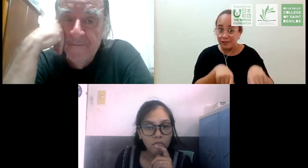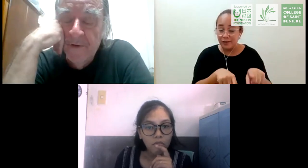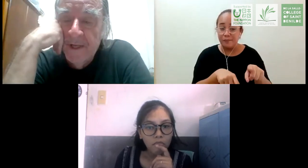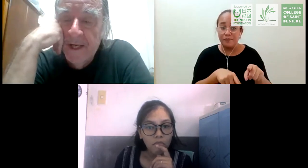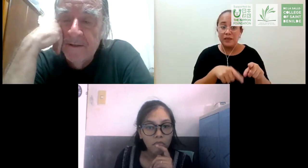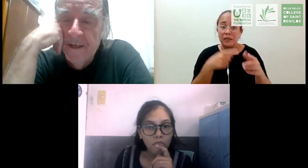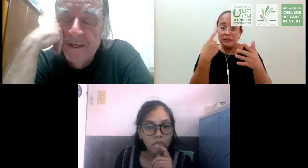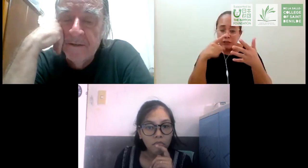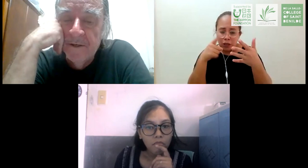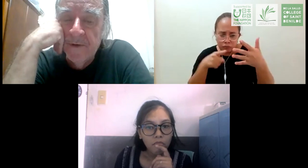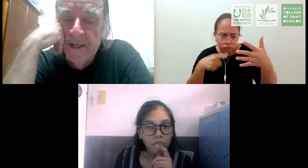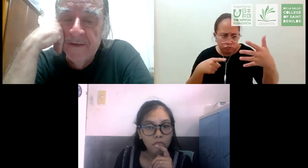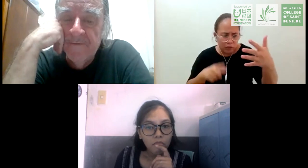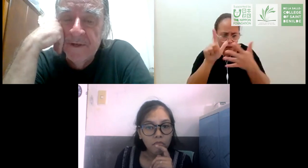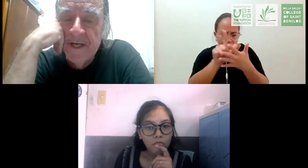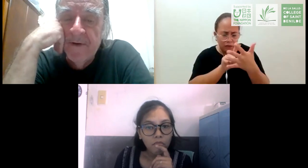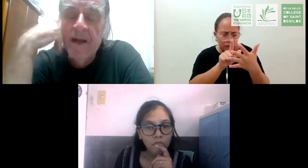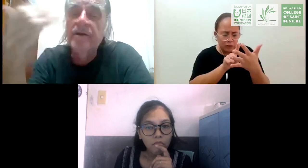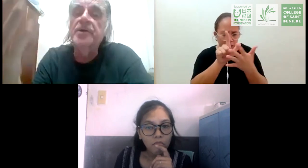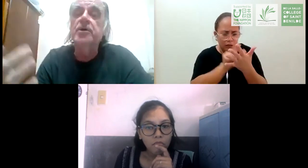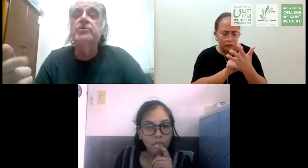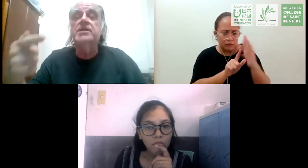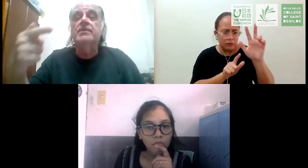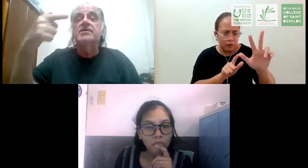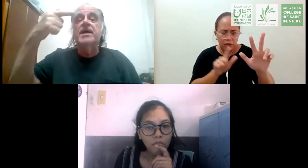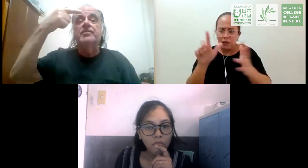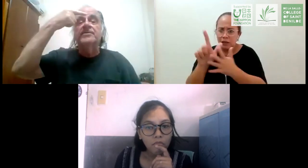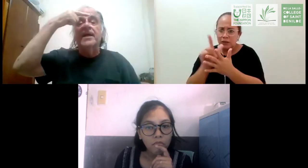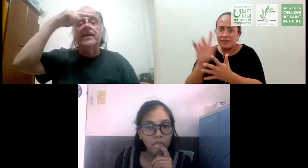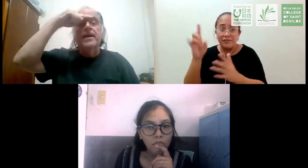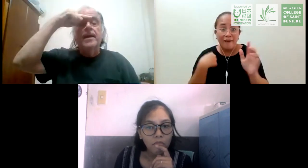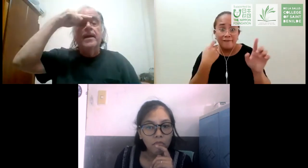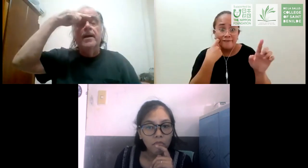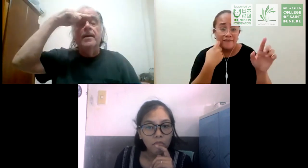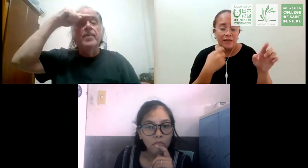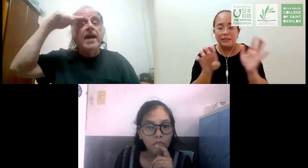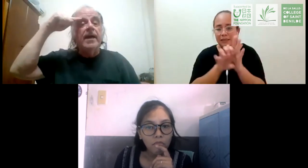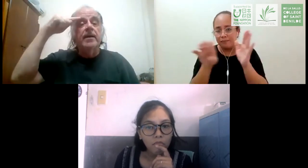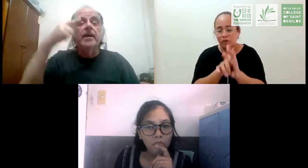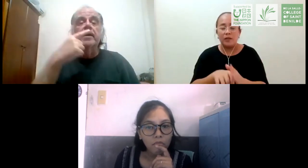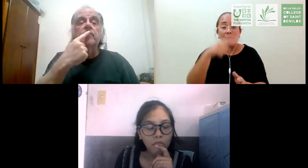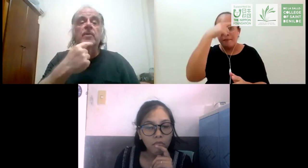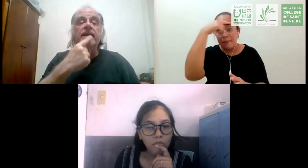different things in lesson 3 and different 7. I showed you some examples like black and red.